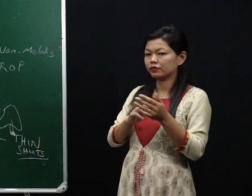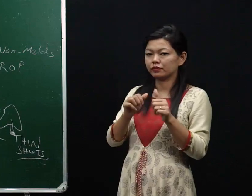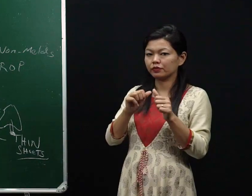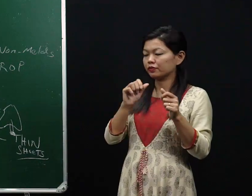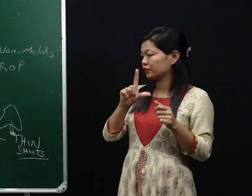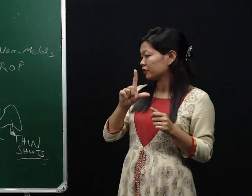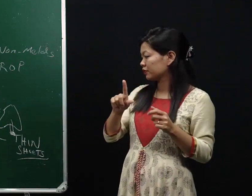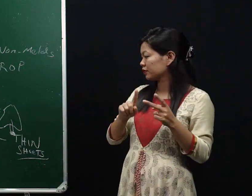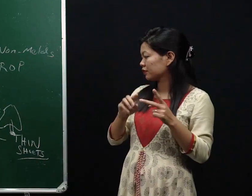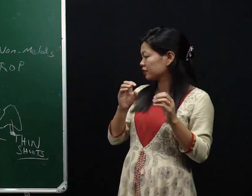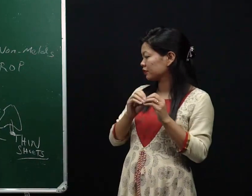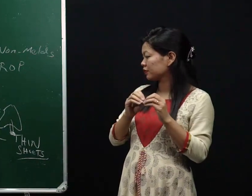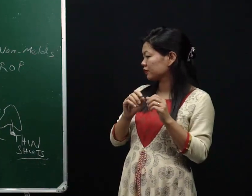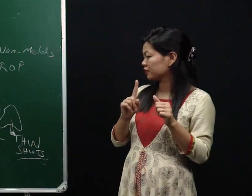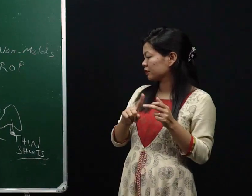Okay.